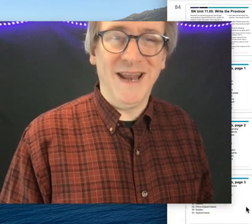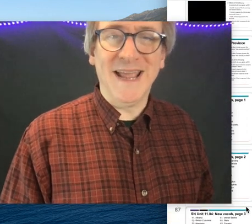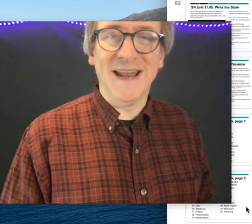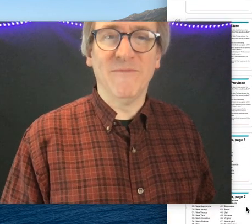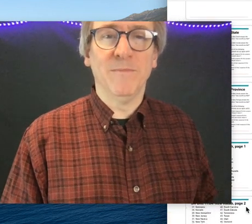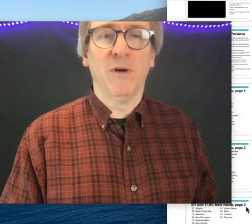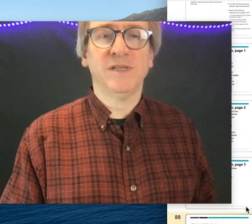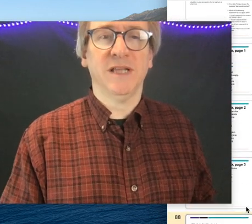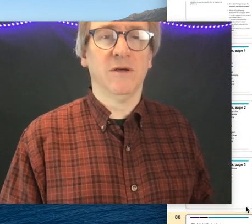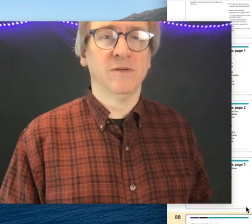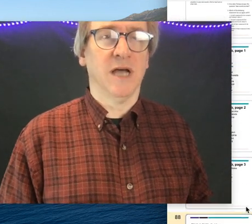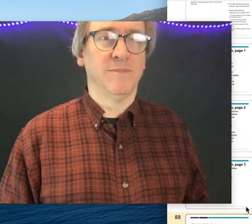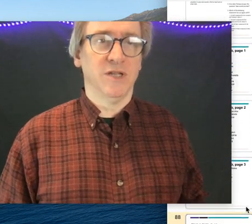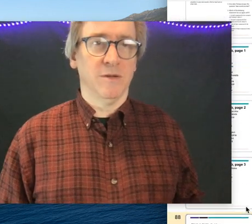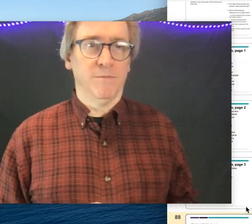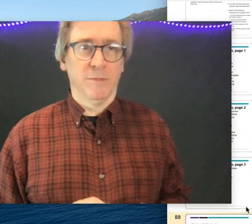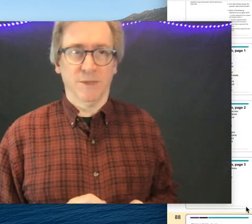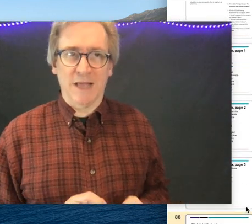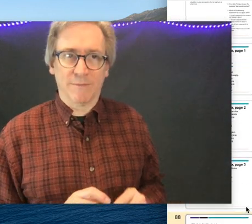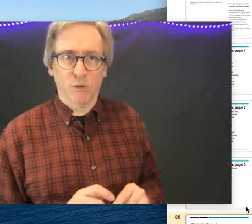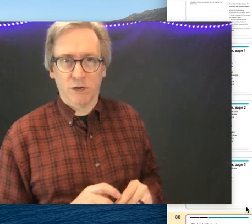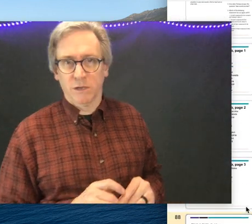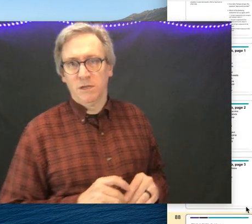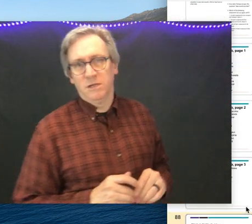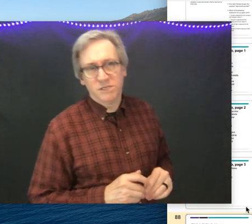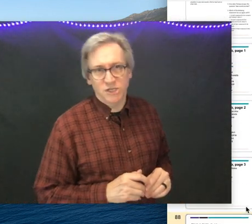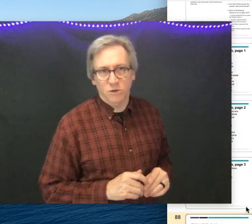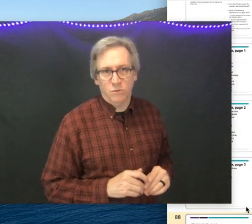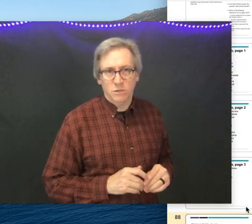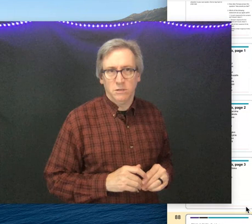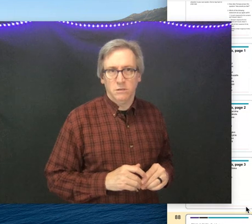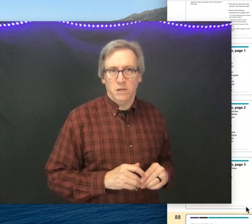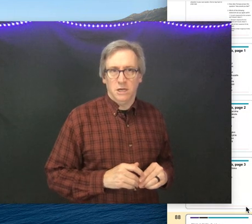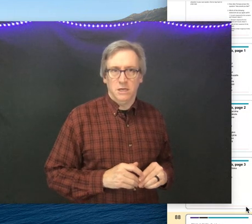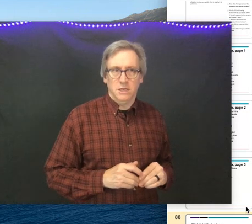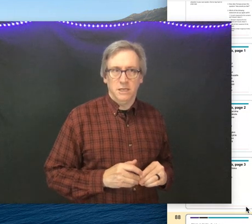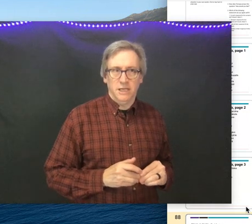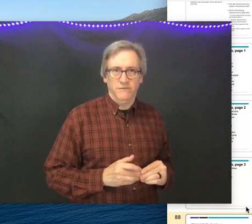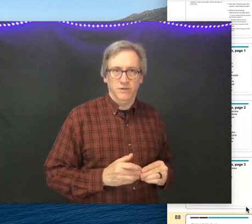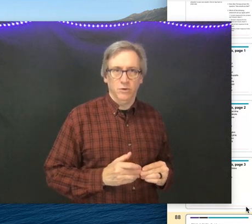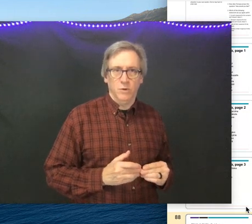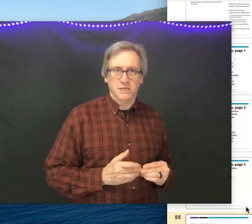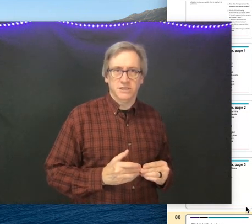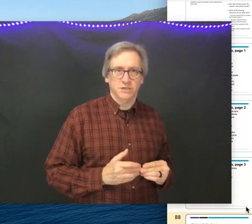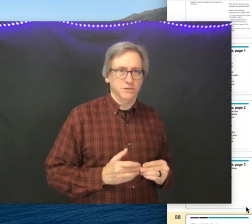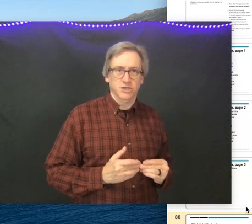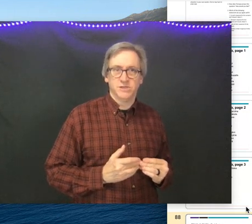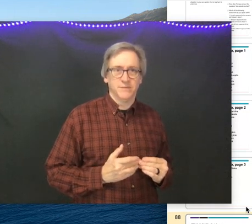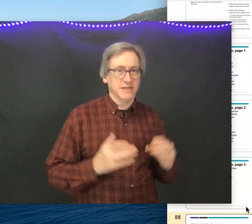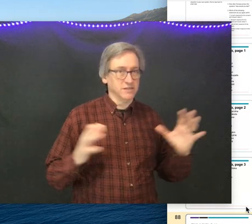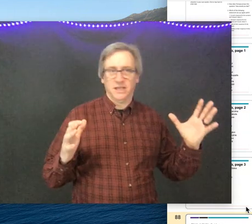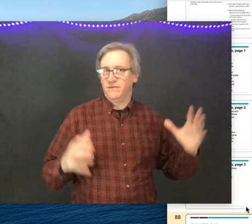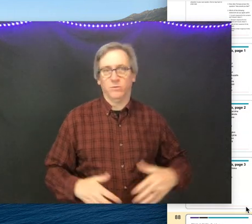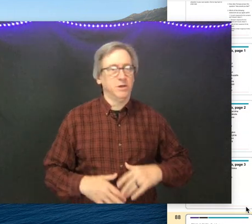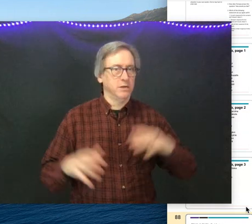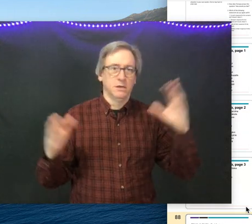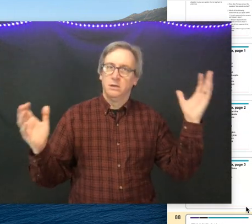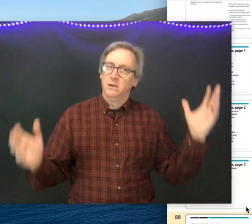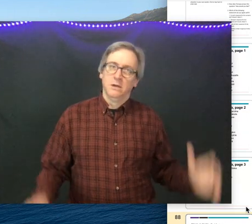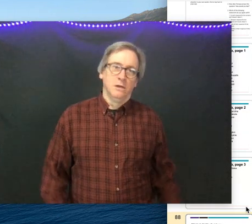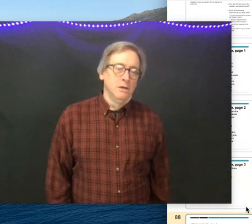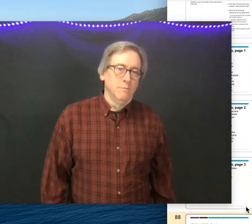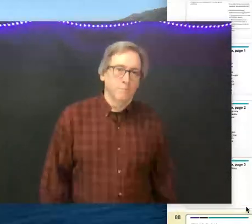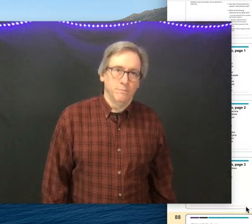Cool. And again, I've been posting those up to Blackboard. So if you want to do something else, like if you want